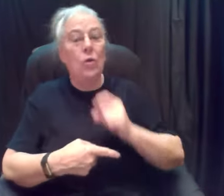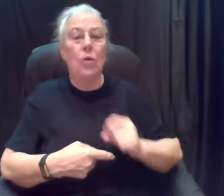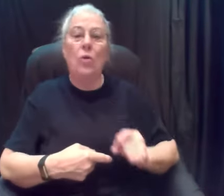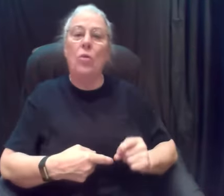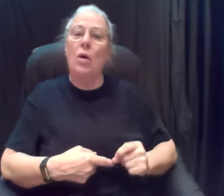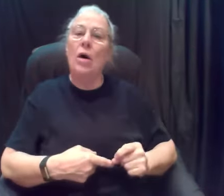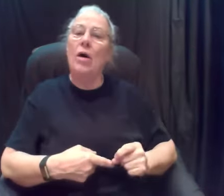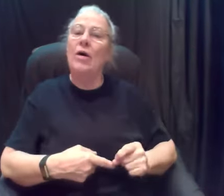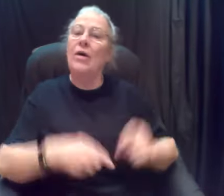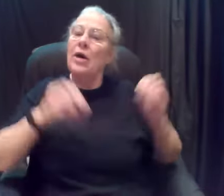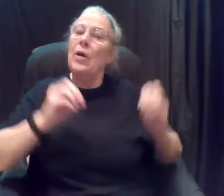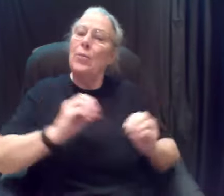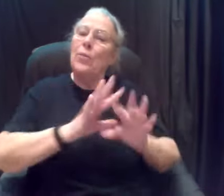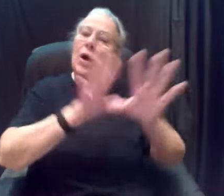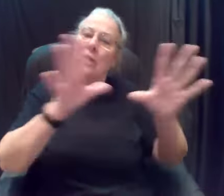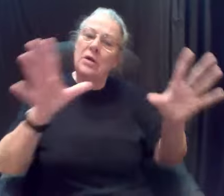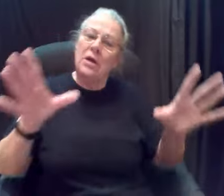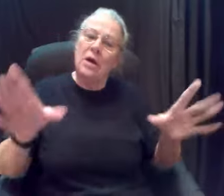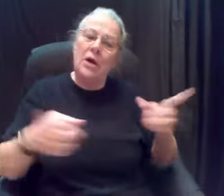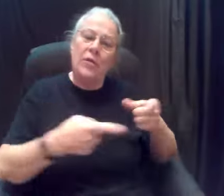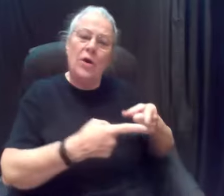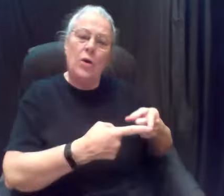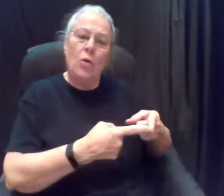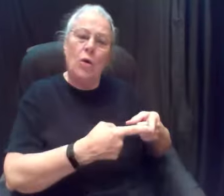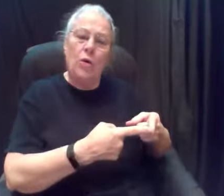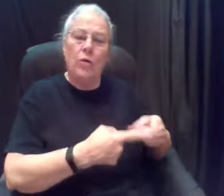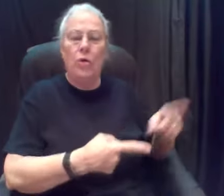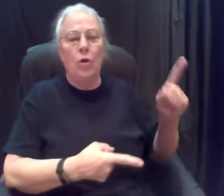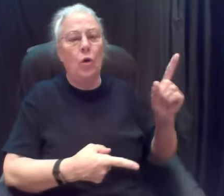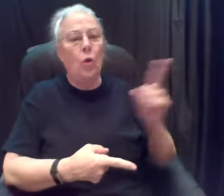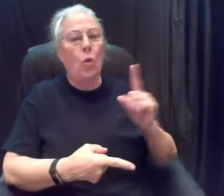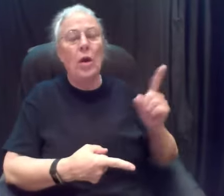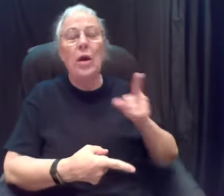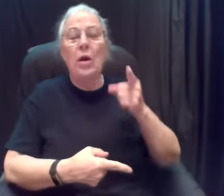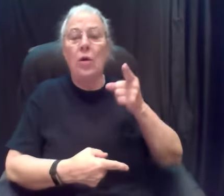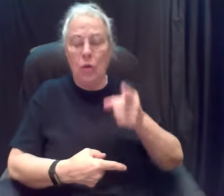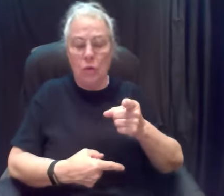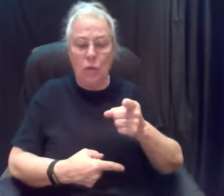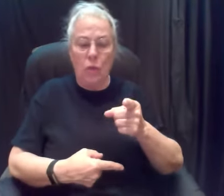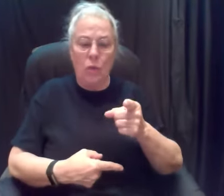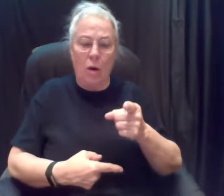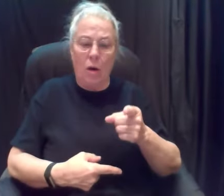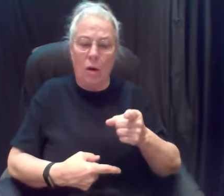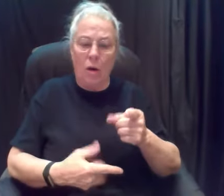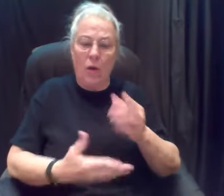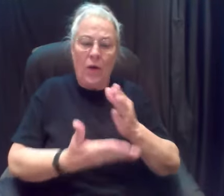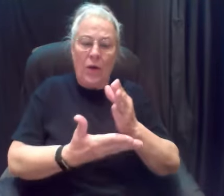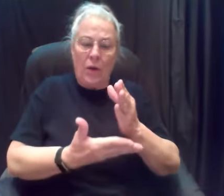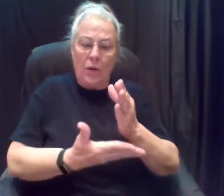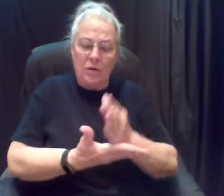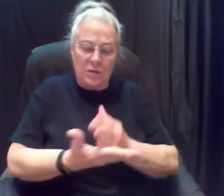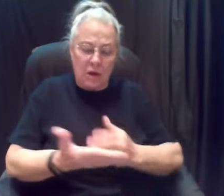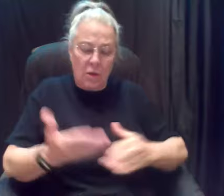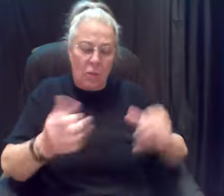you are. Brighten the corner where you are. Or someone